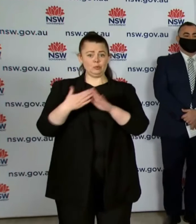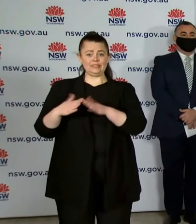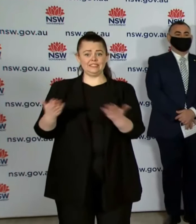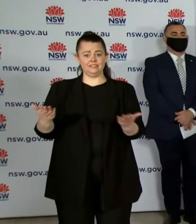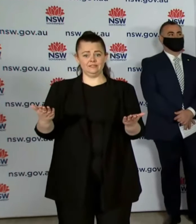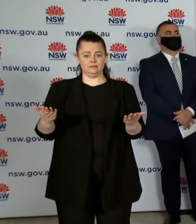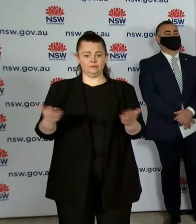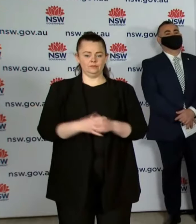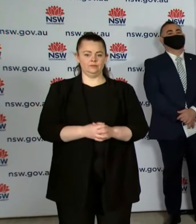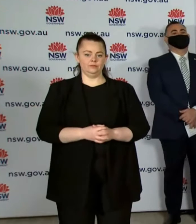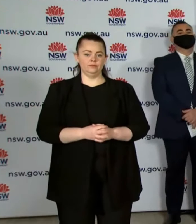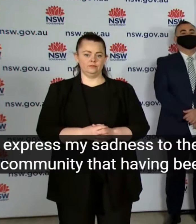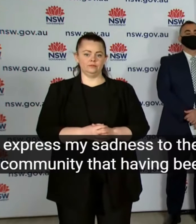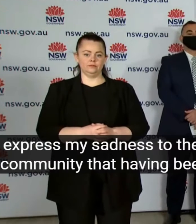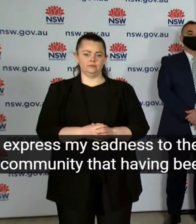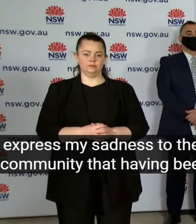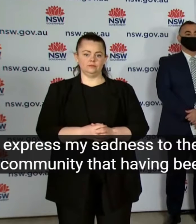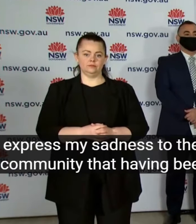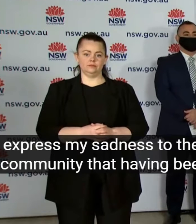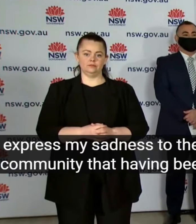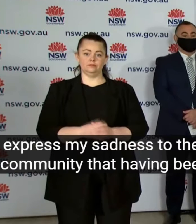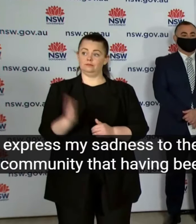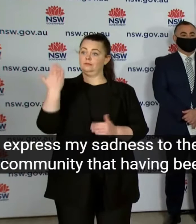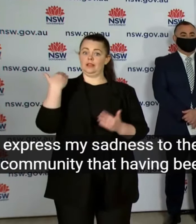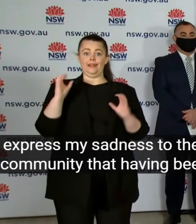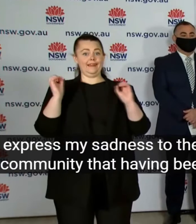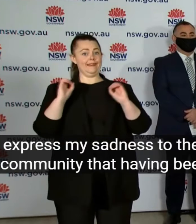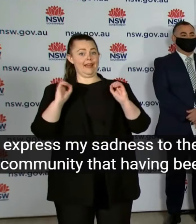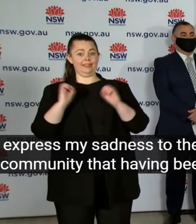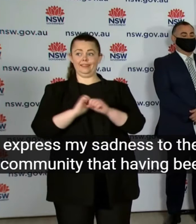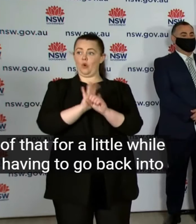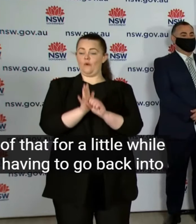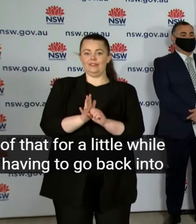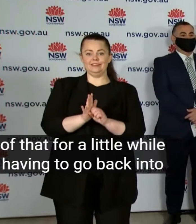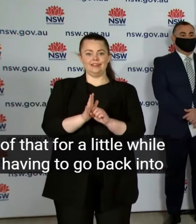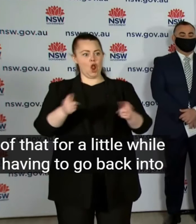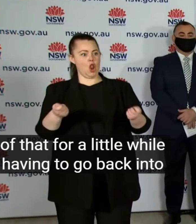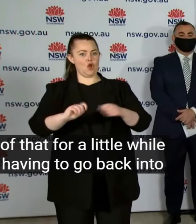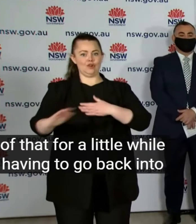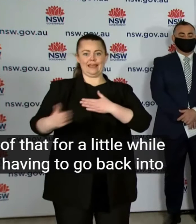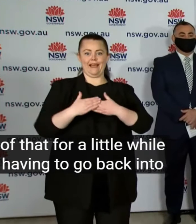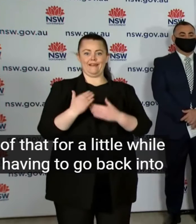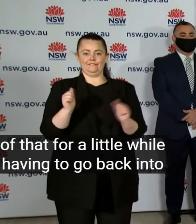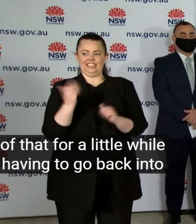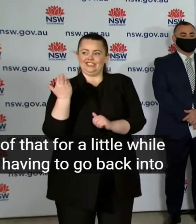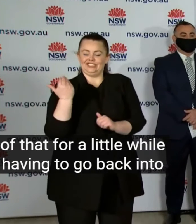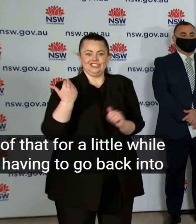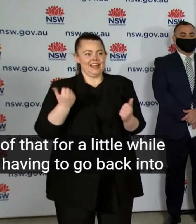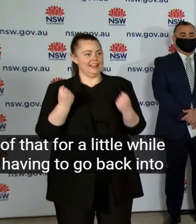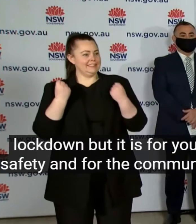having been free of that for a little while, having to go back into lockdown, but it is for your safety and for the community's safety more